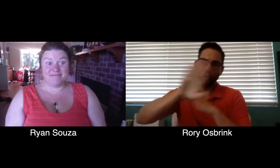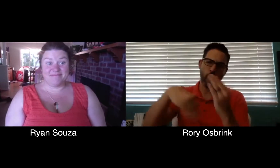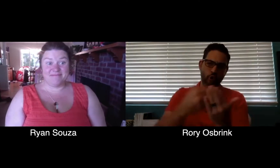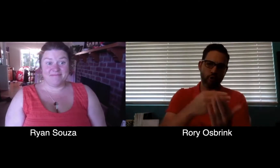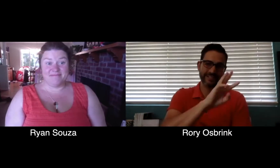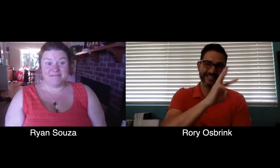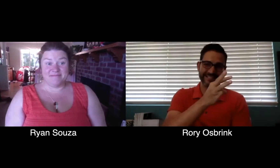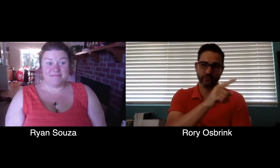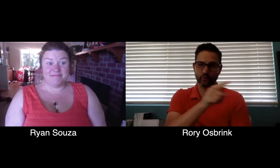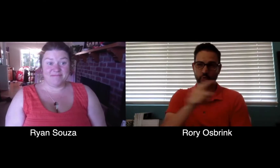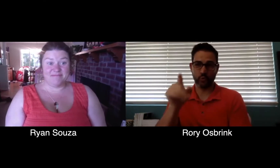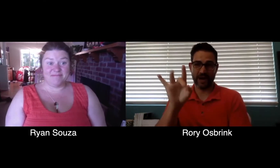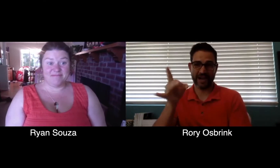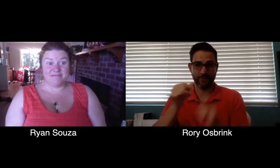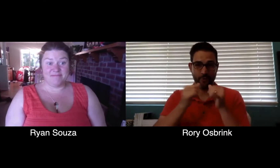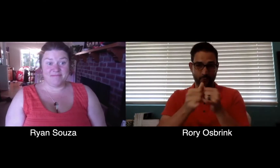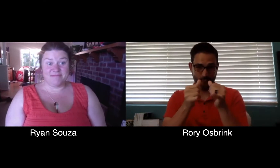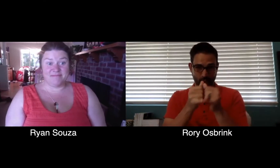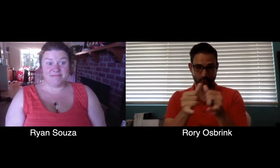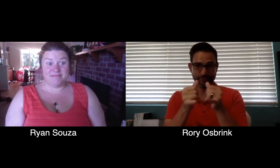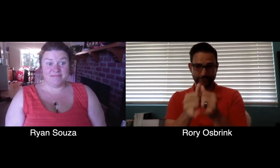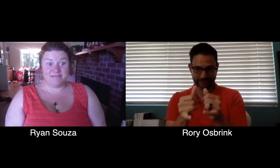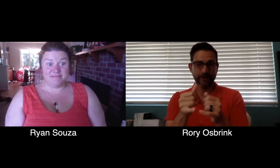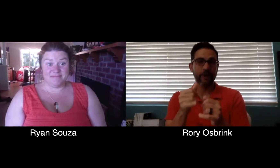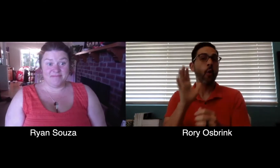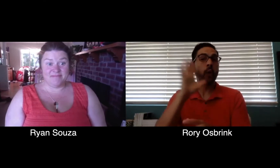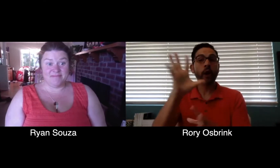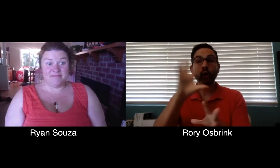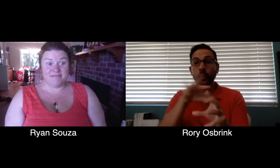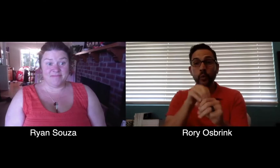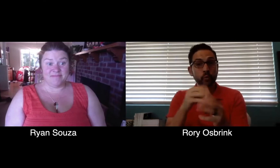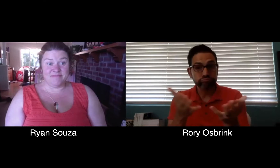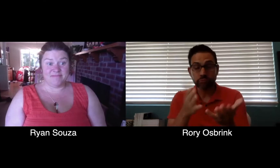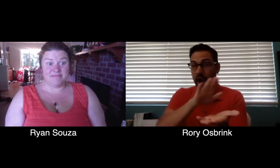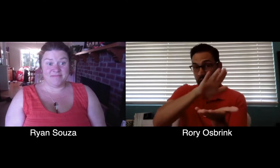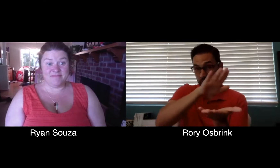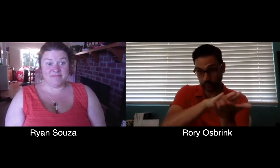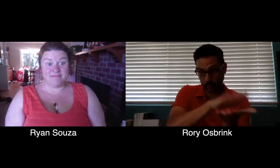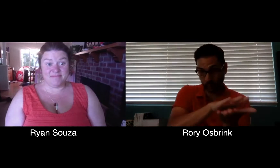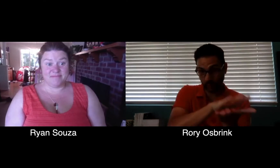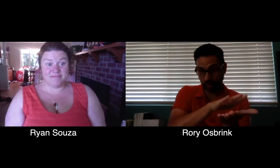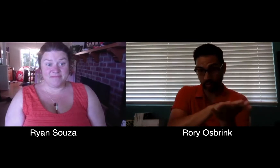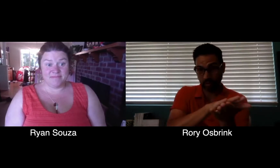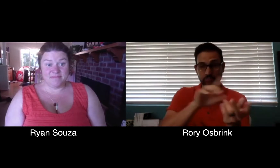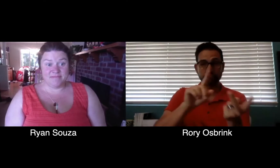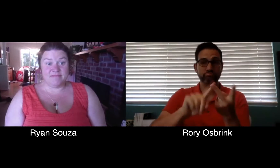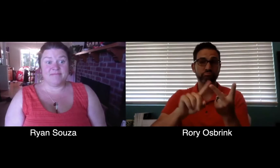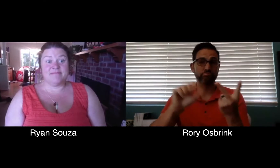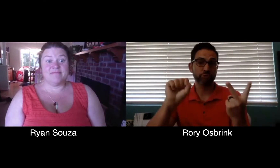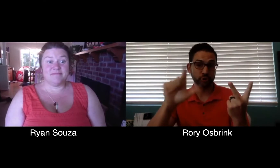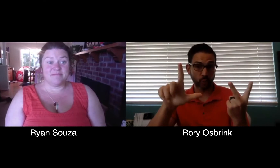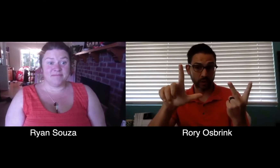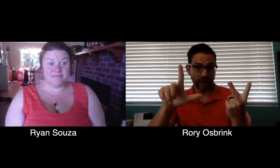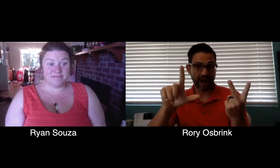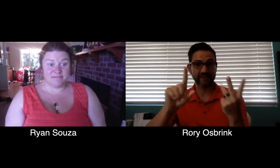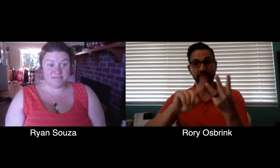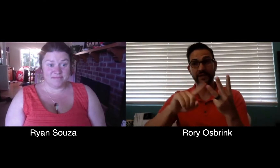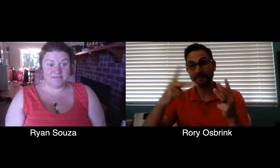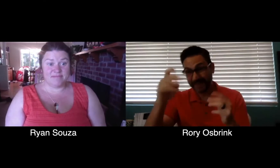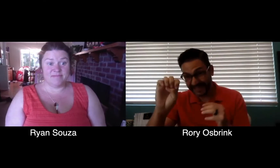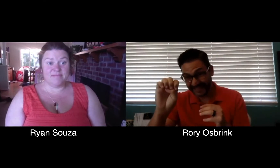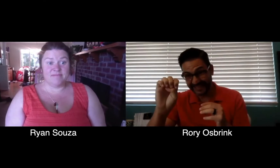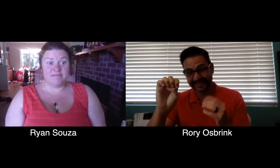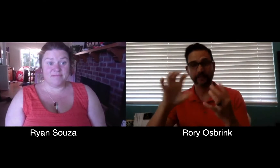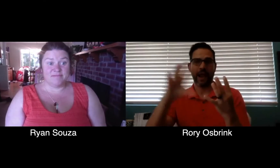We will be announcing all of the 6th through 8th grade awards. We'll include academic,